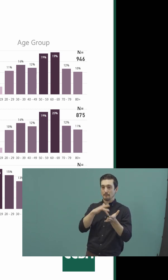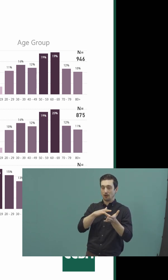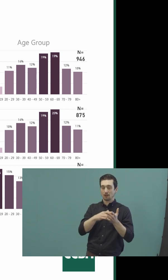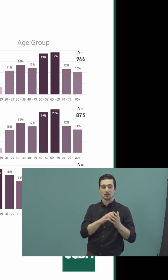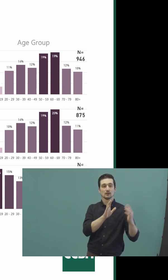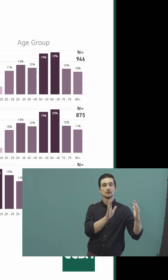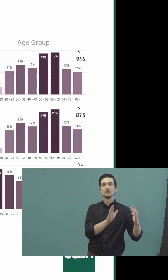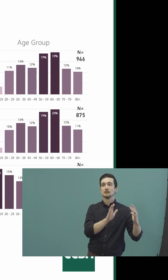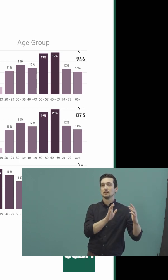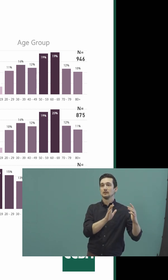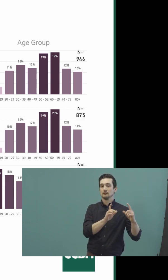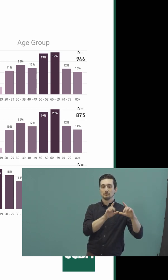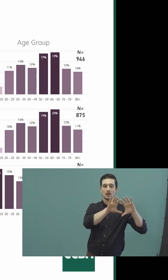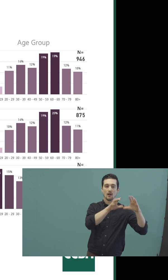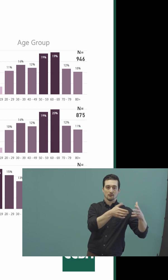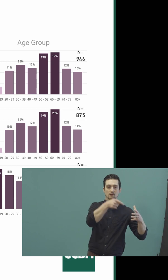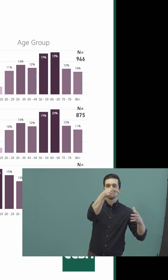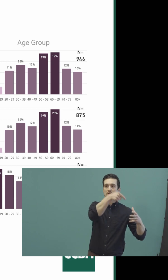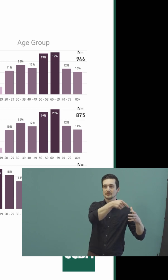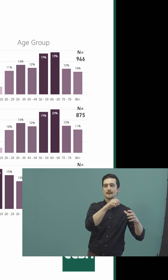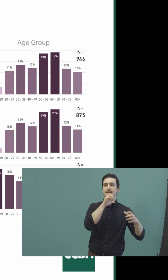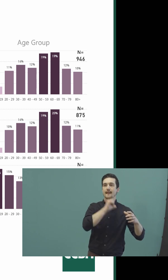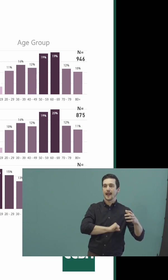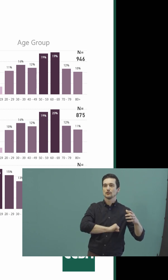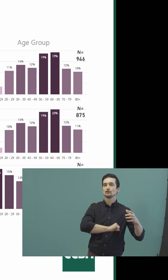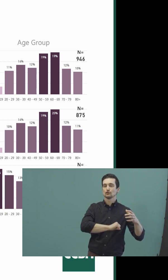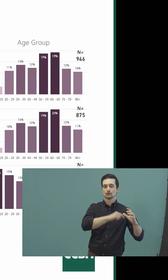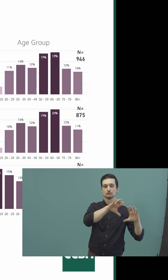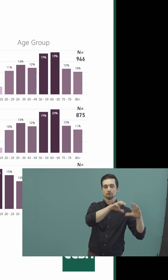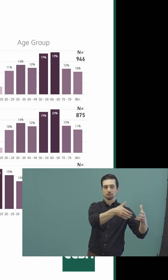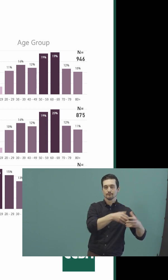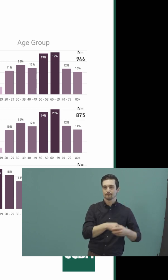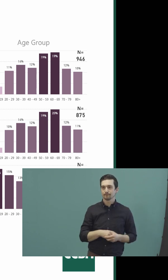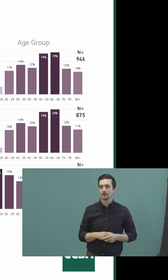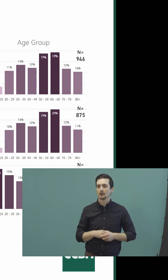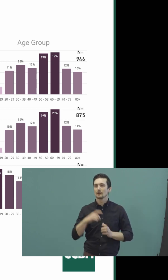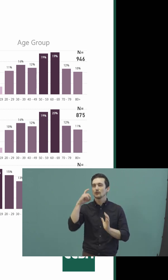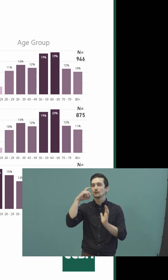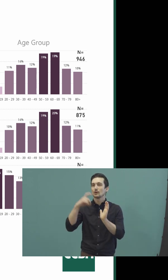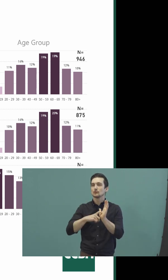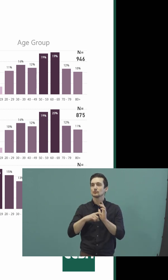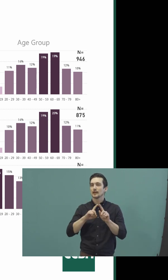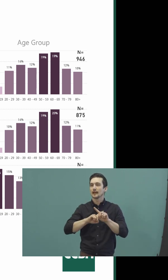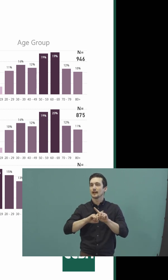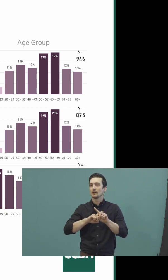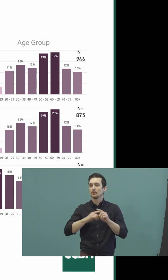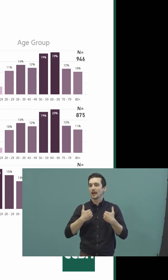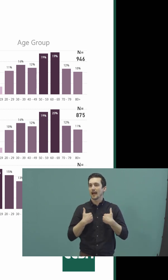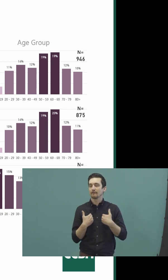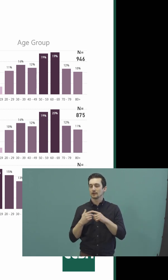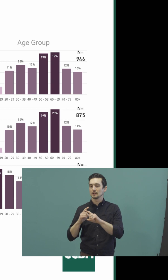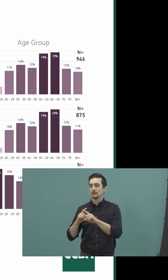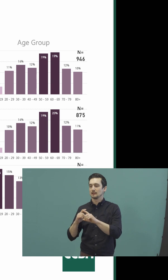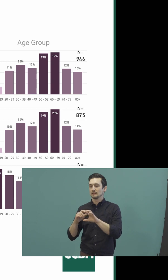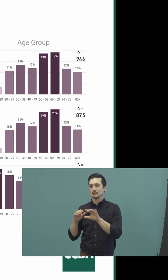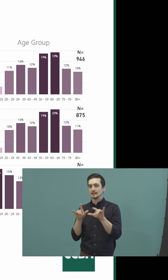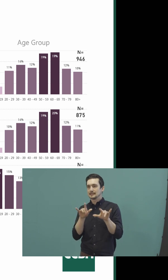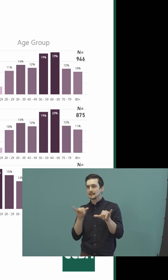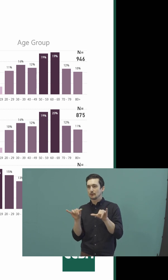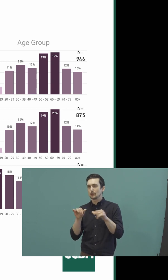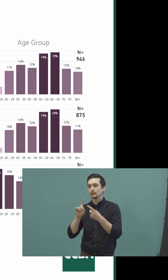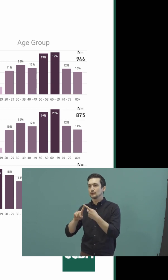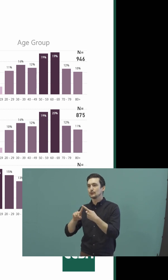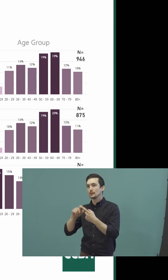on the far right. You will see we have a pretty similar breakdown of sex around